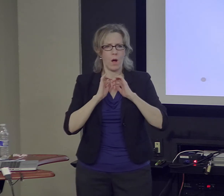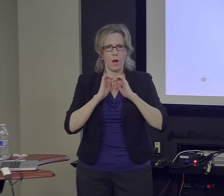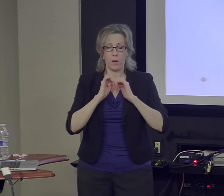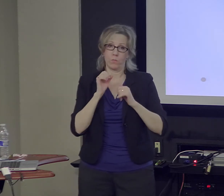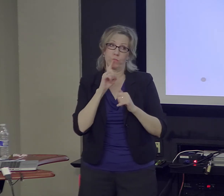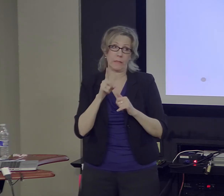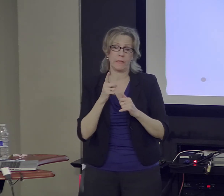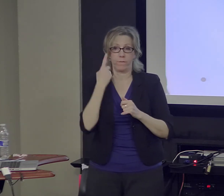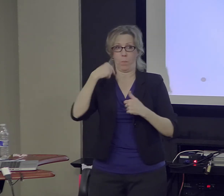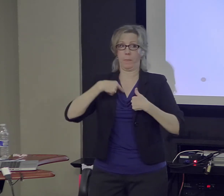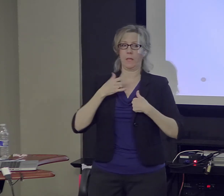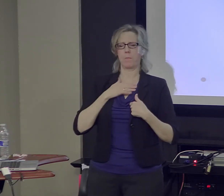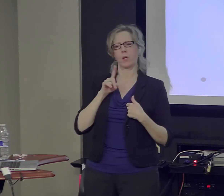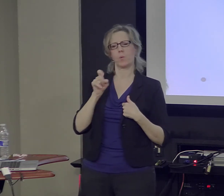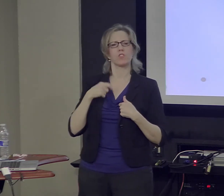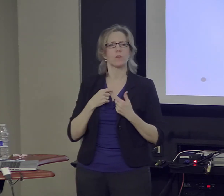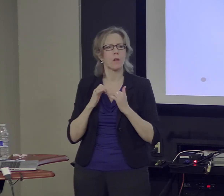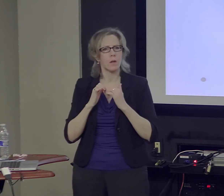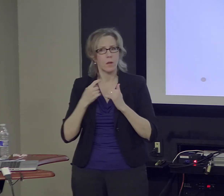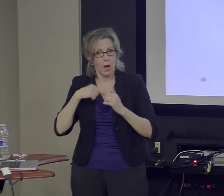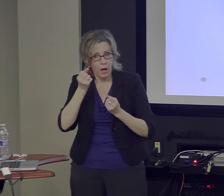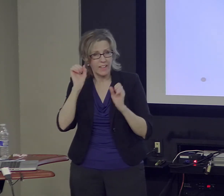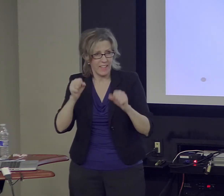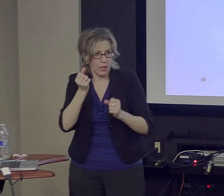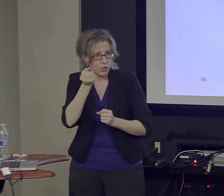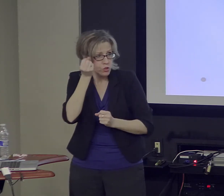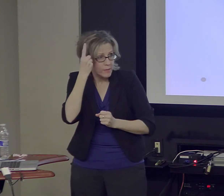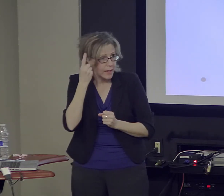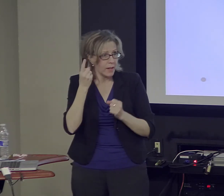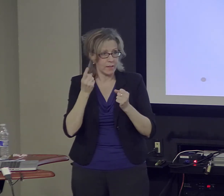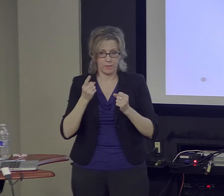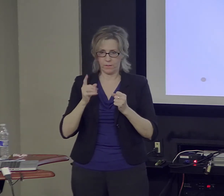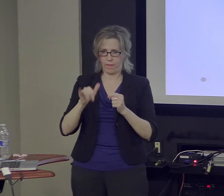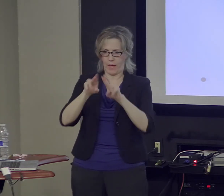way of communicating. And my question is,